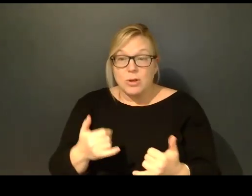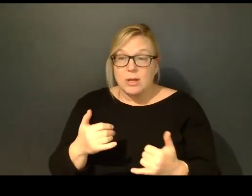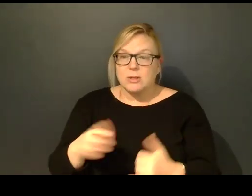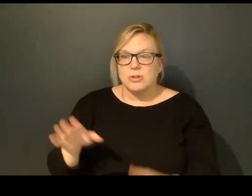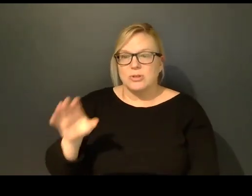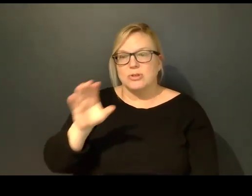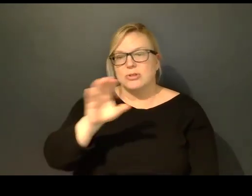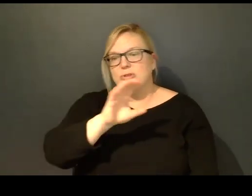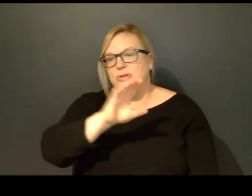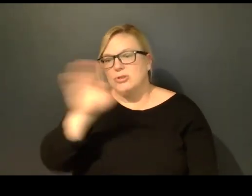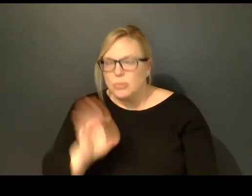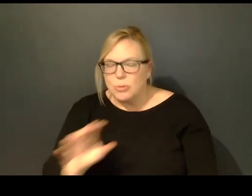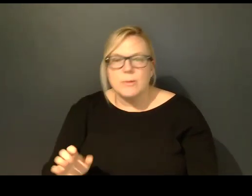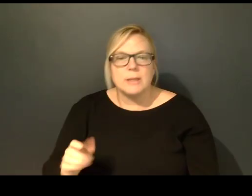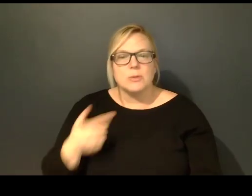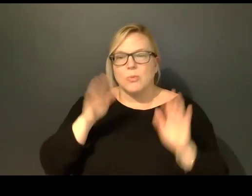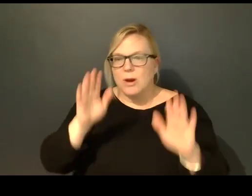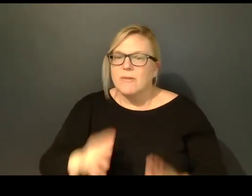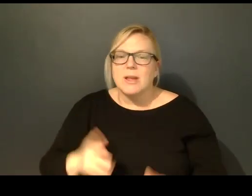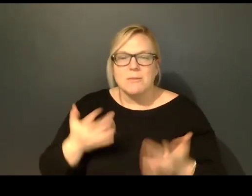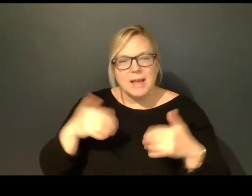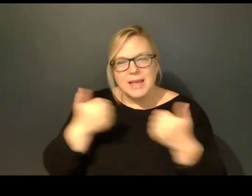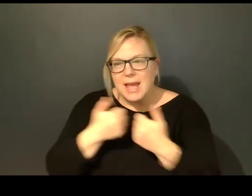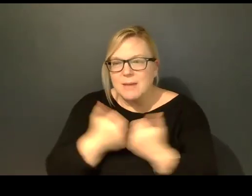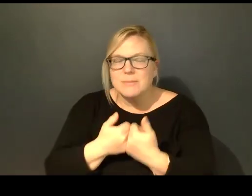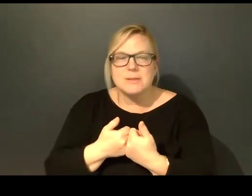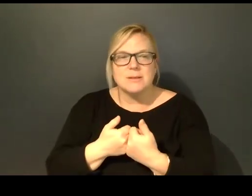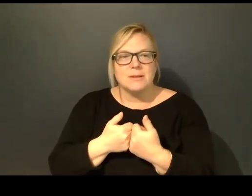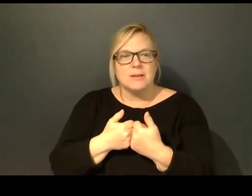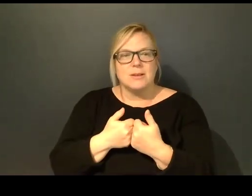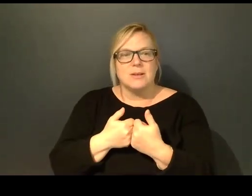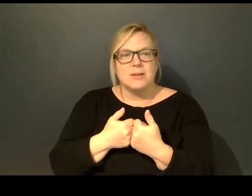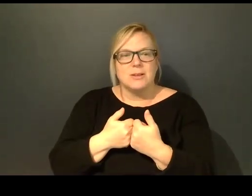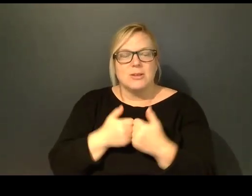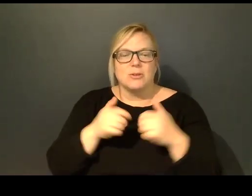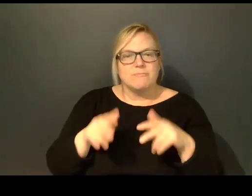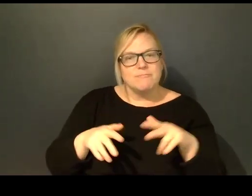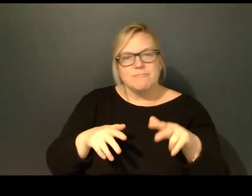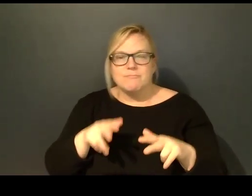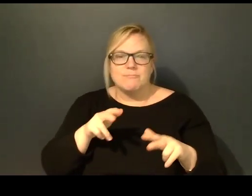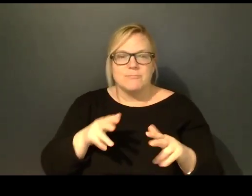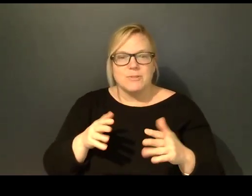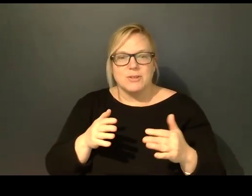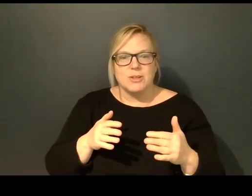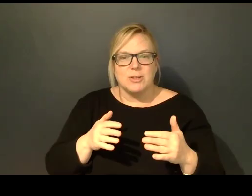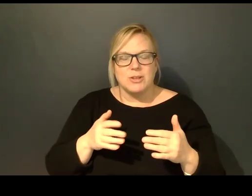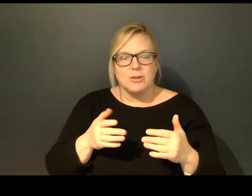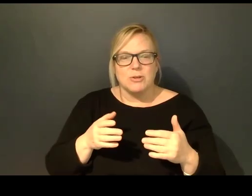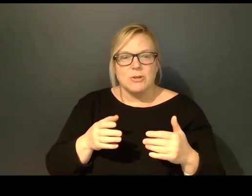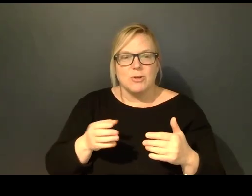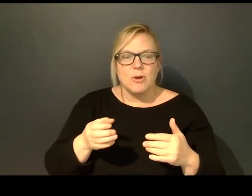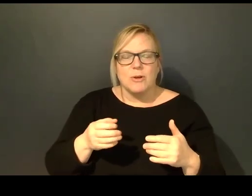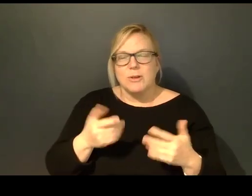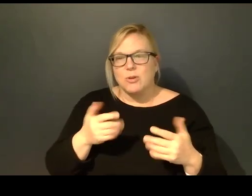there's games being played and you're going across to the US and you're going and you're also doing it from the luxury of your own home. So